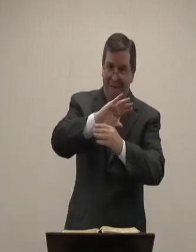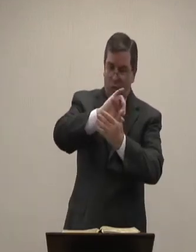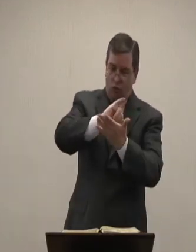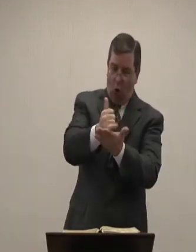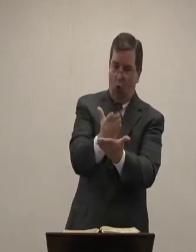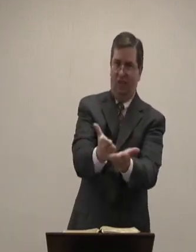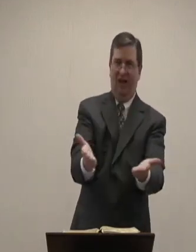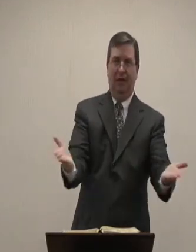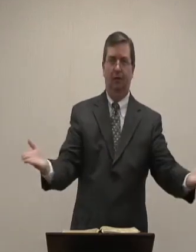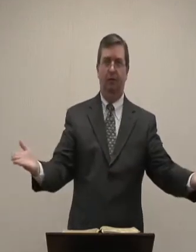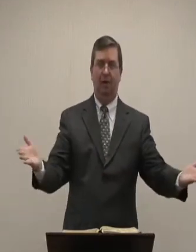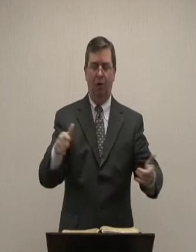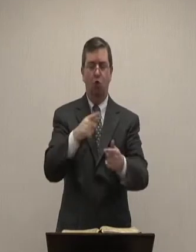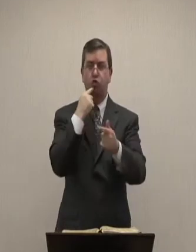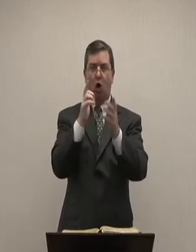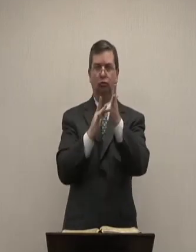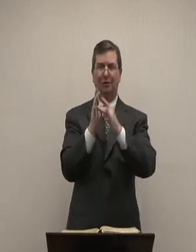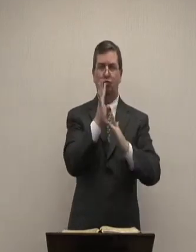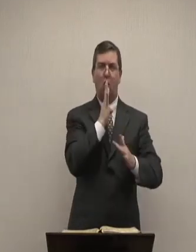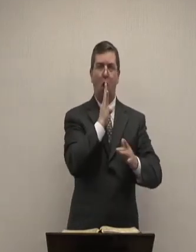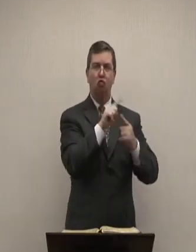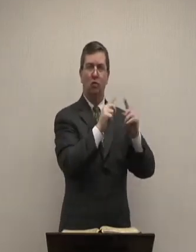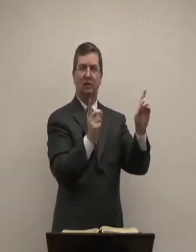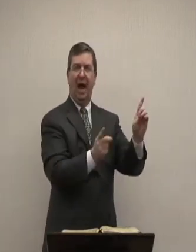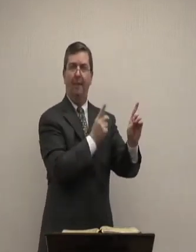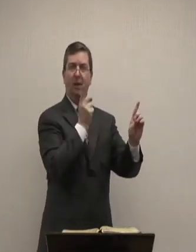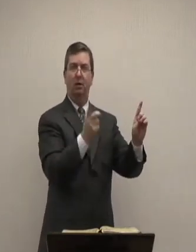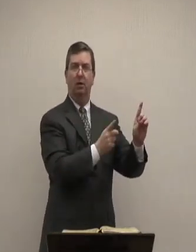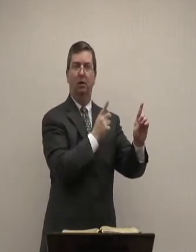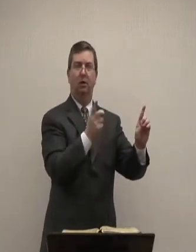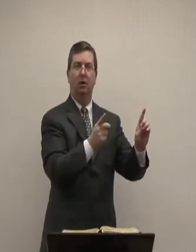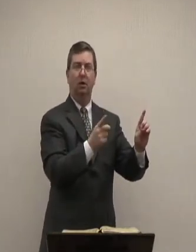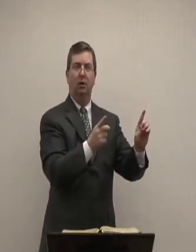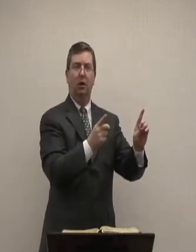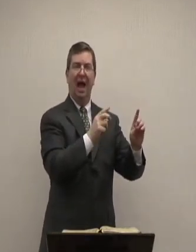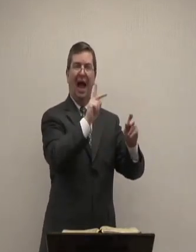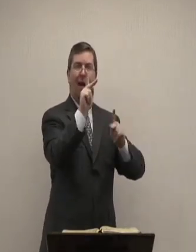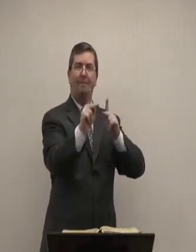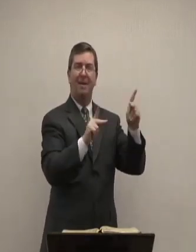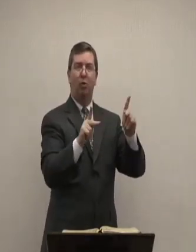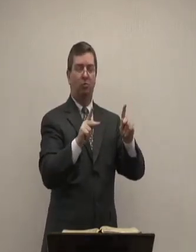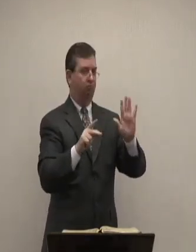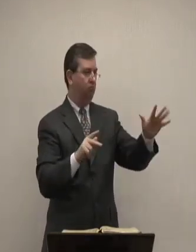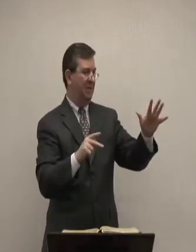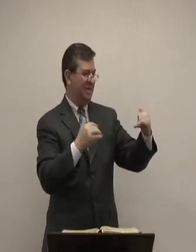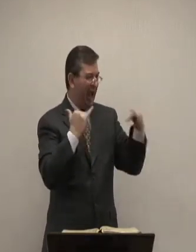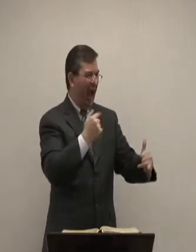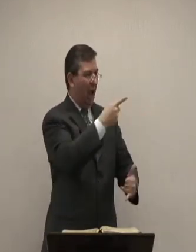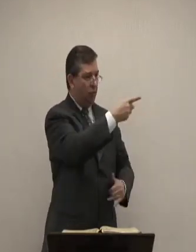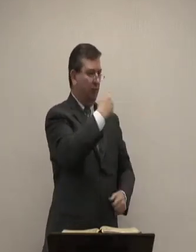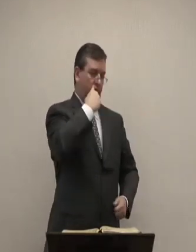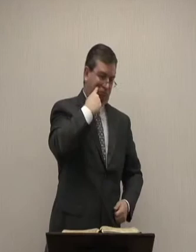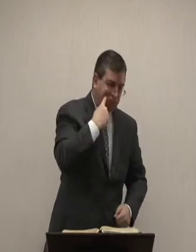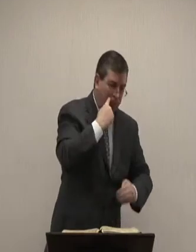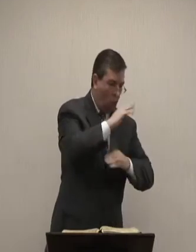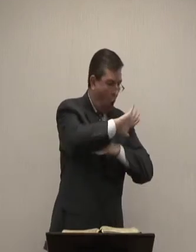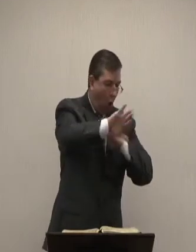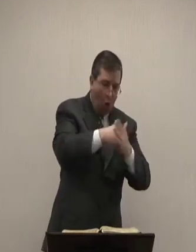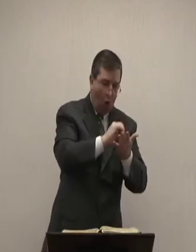witnesses of these things. He's telling this to the disciples, to all people. Now you are